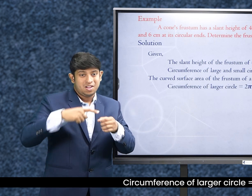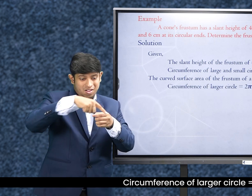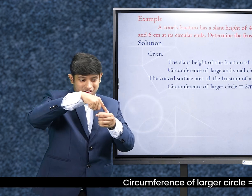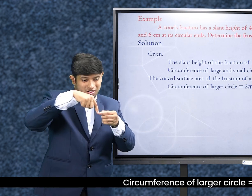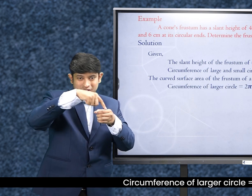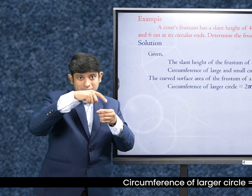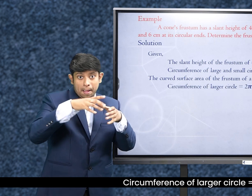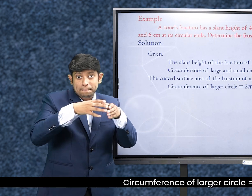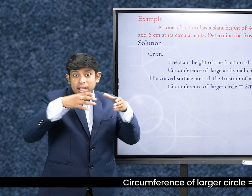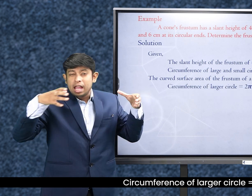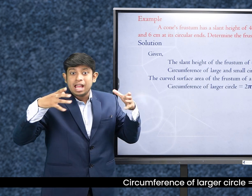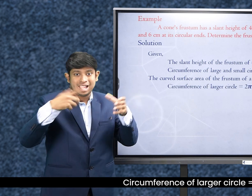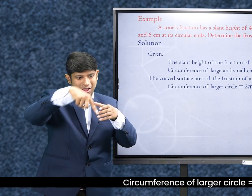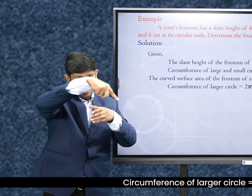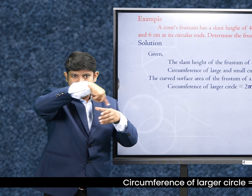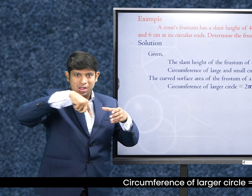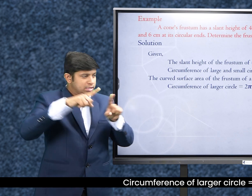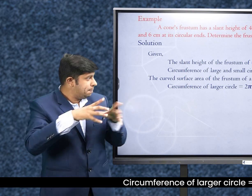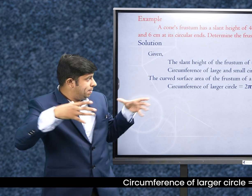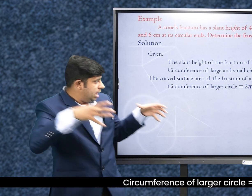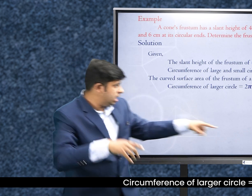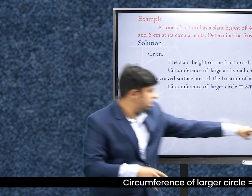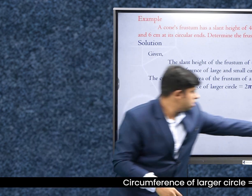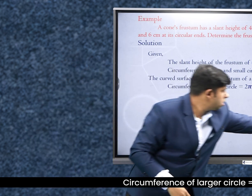Circumference of larger circle is equal to 2 pi r.